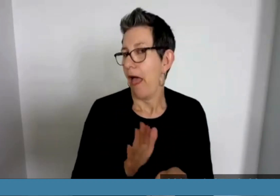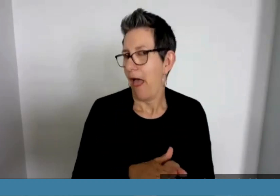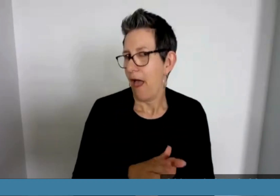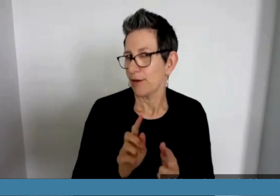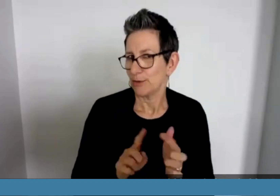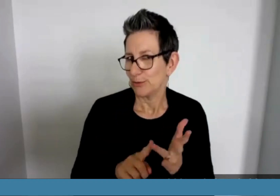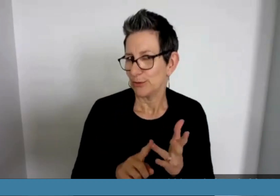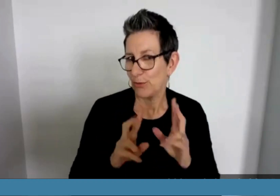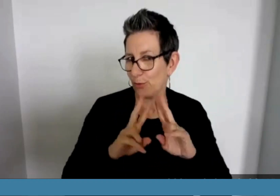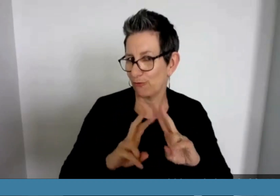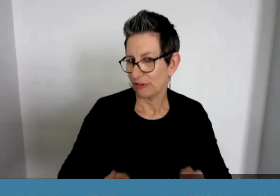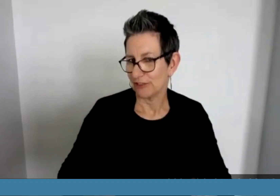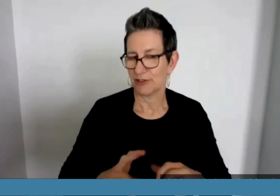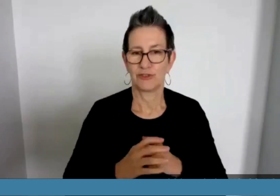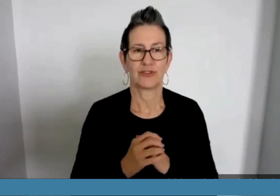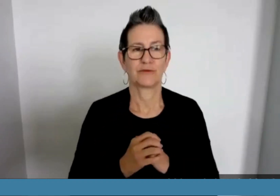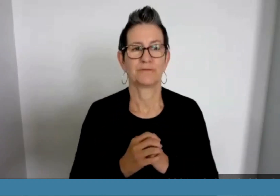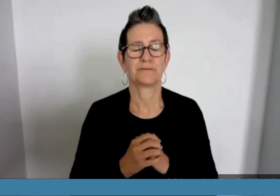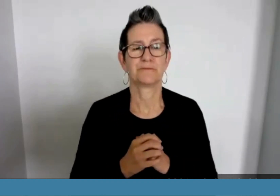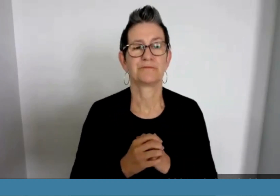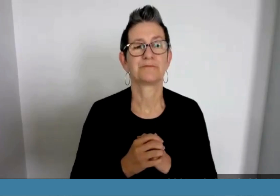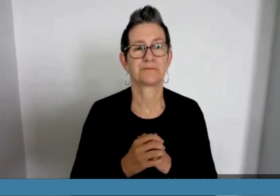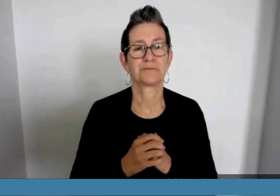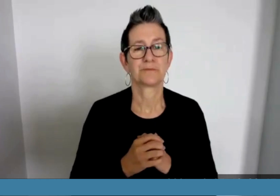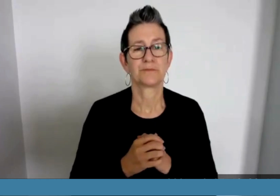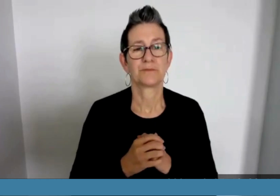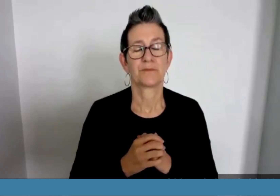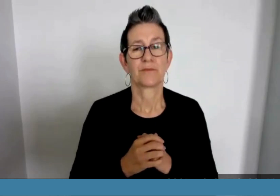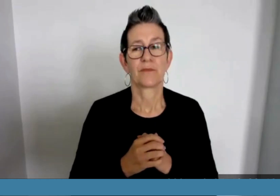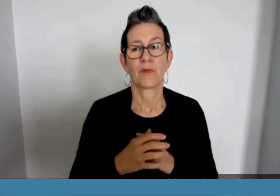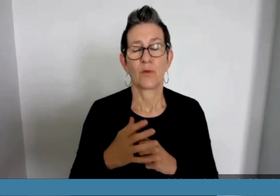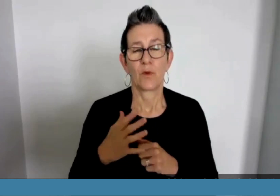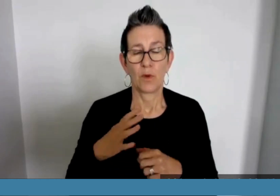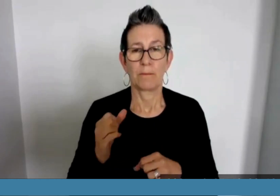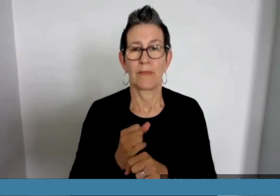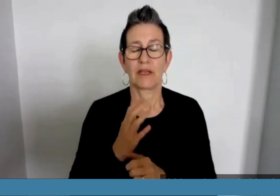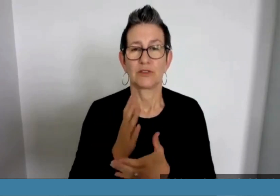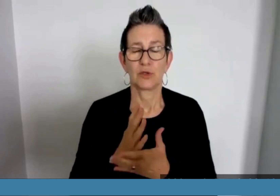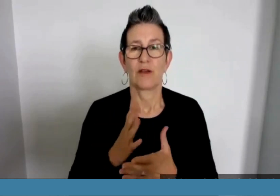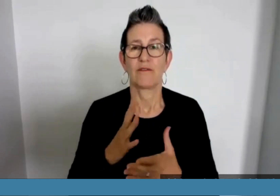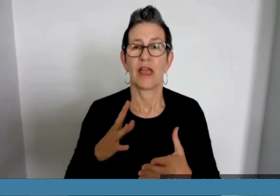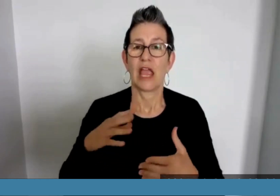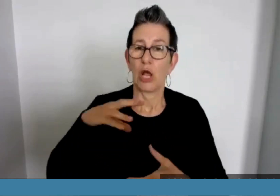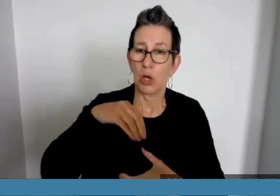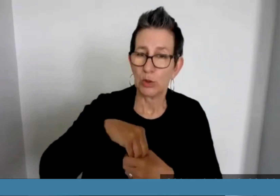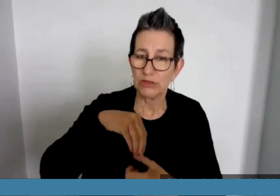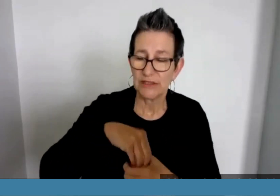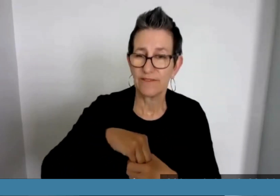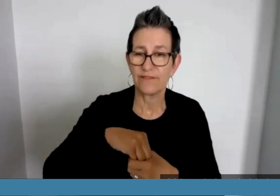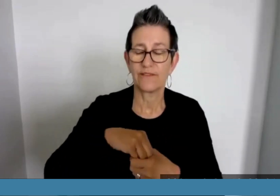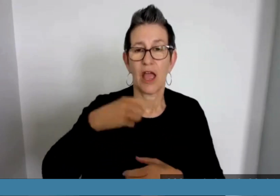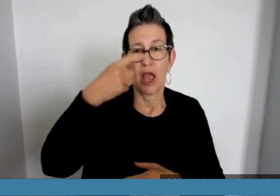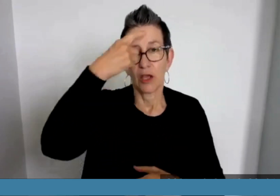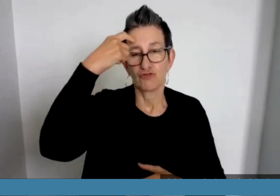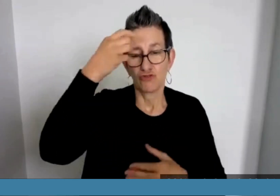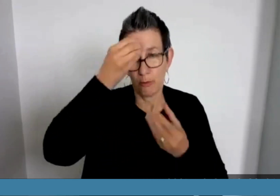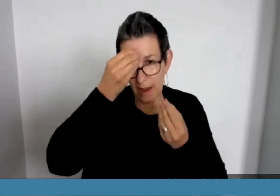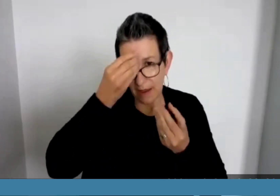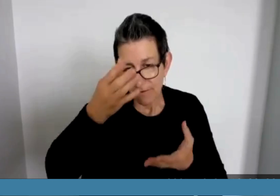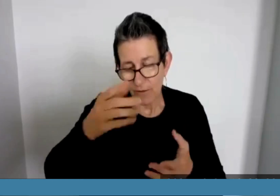research. We're looking for methods that are inclusive, trauma-informed, and culturally safe.